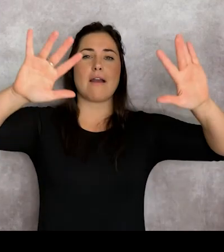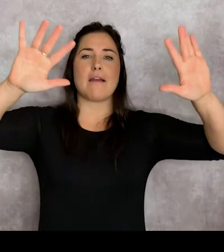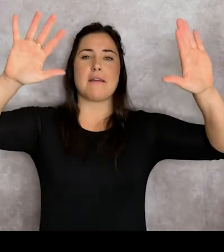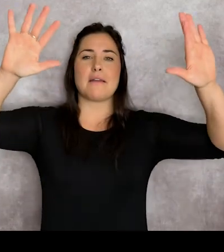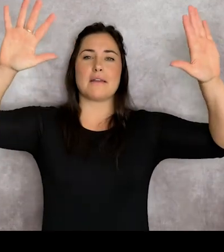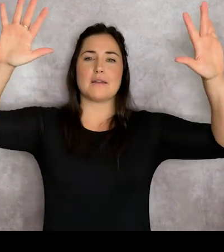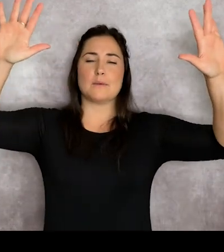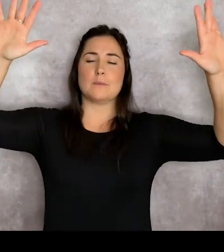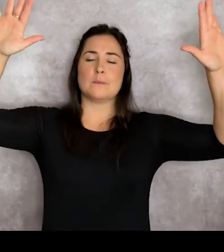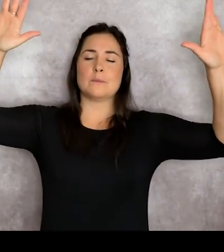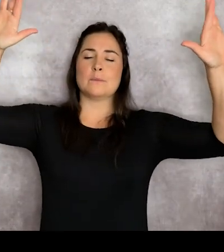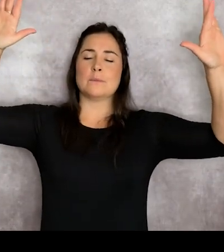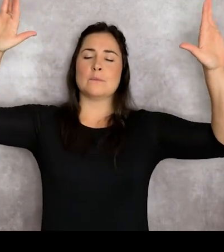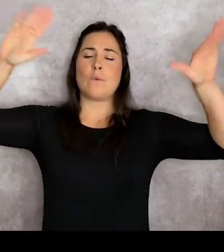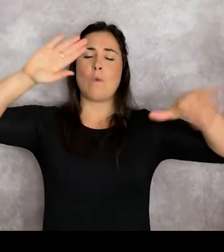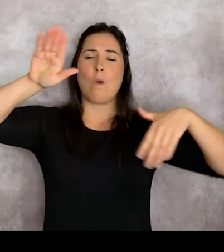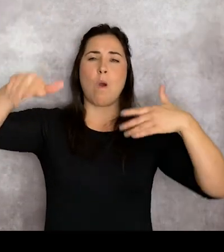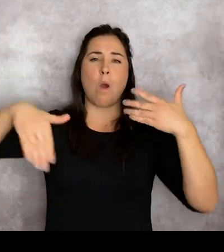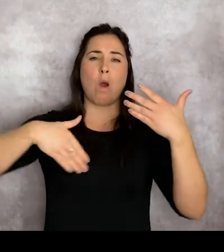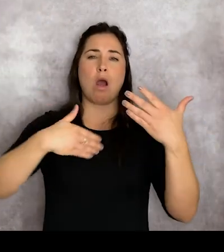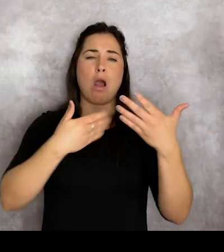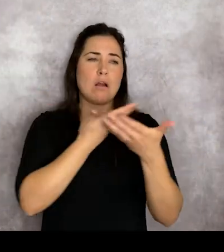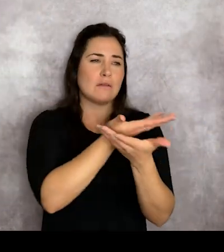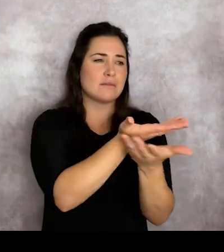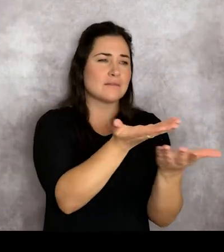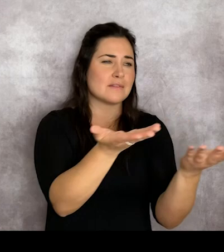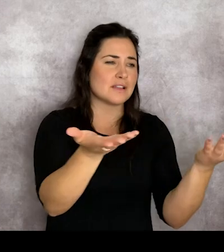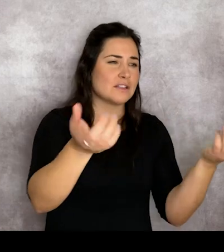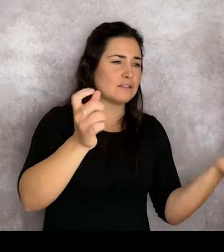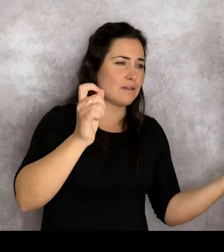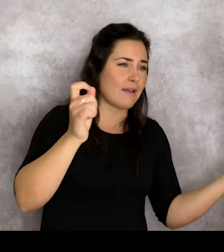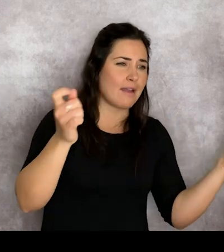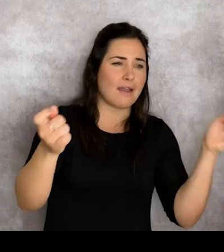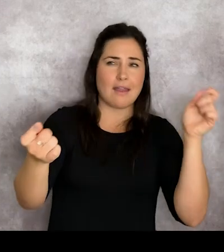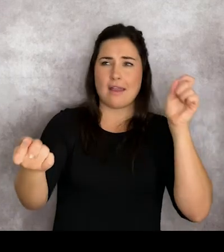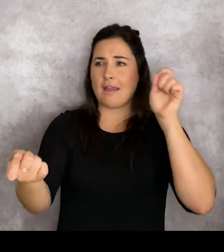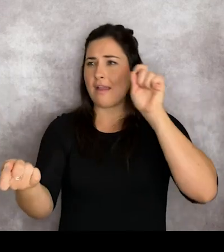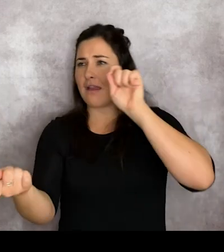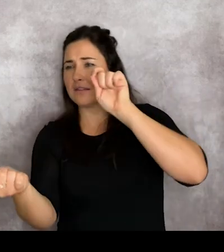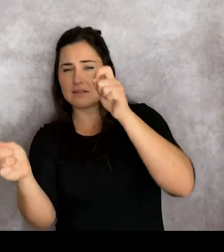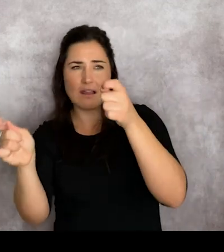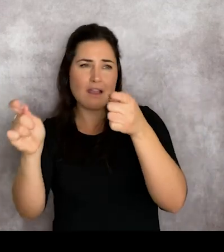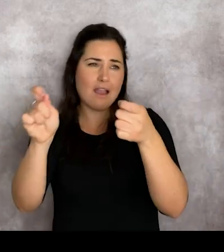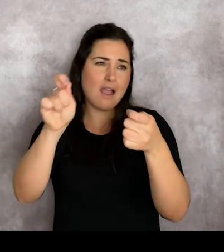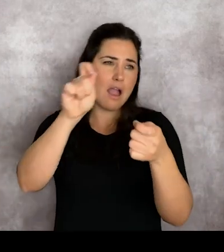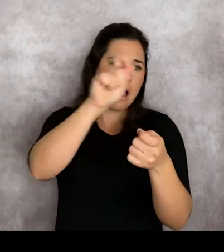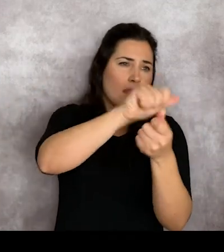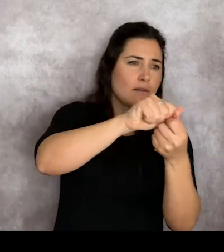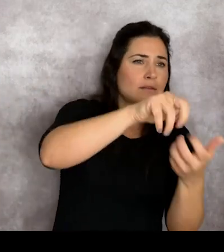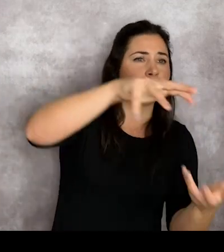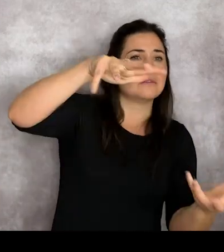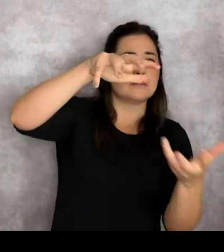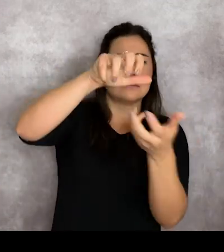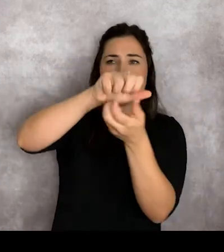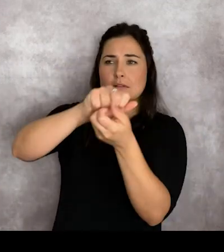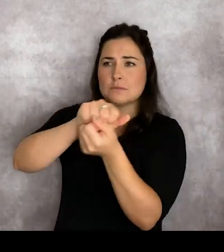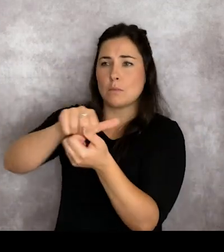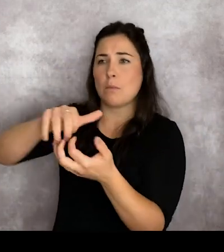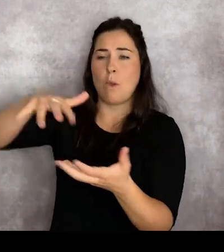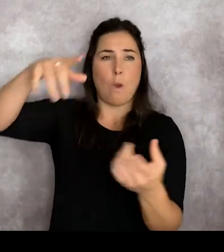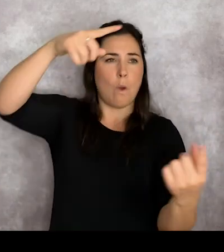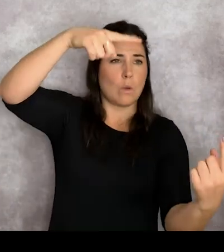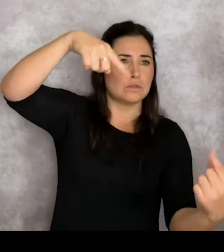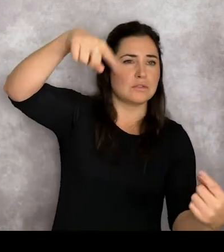Darkness, shaking the silence of space, set everything